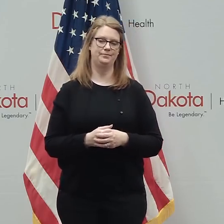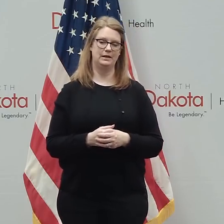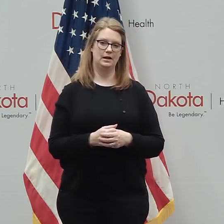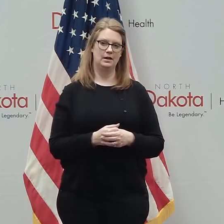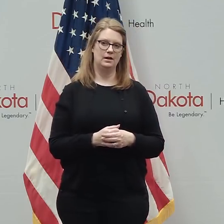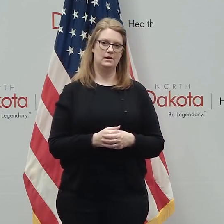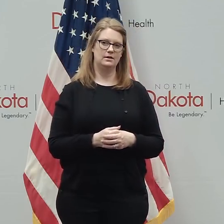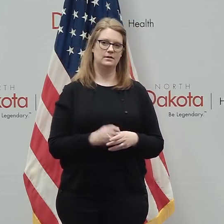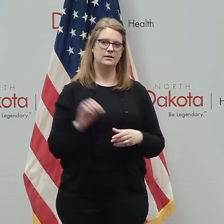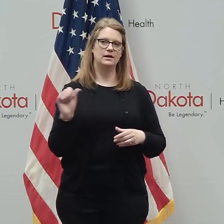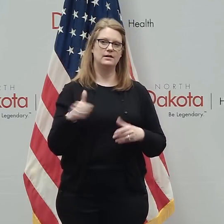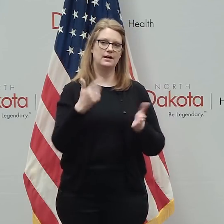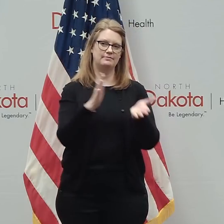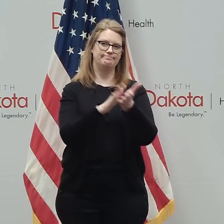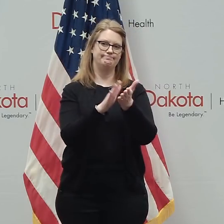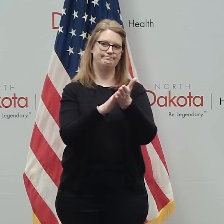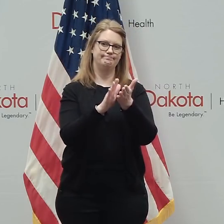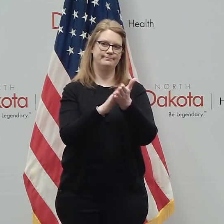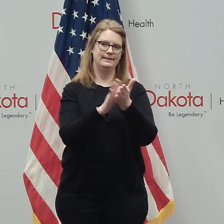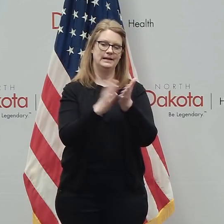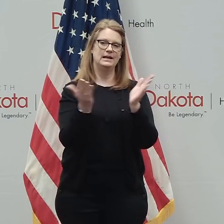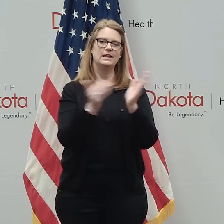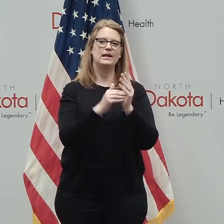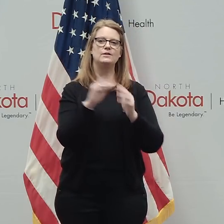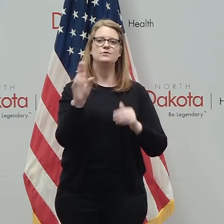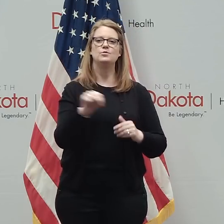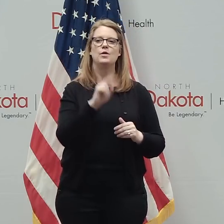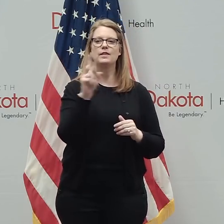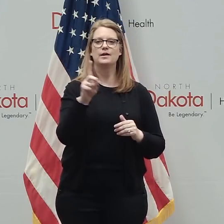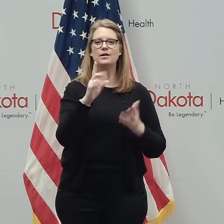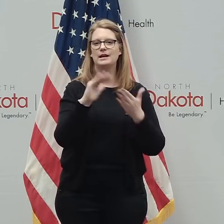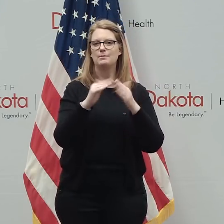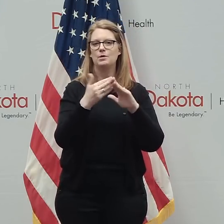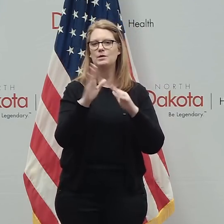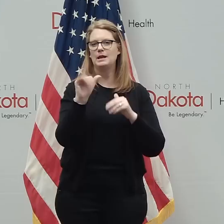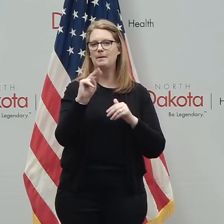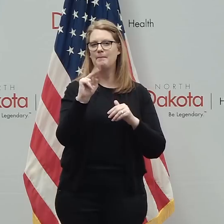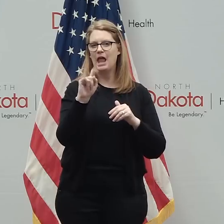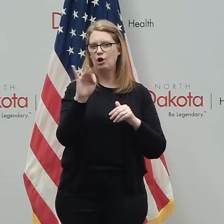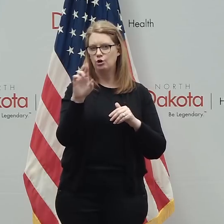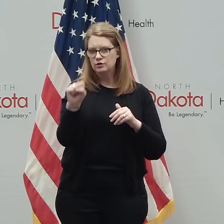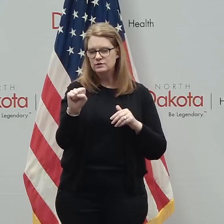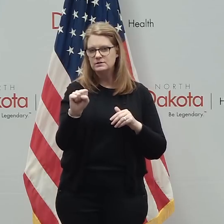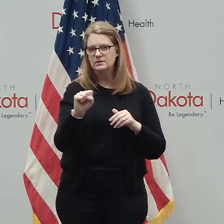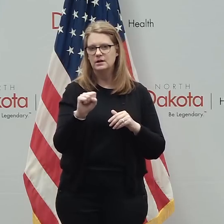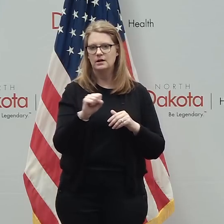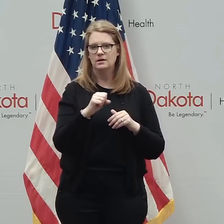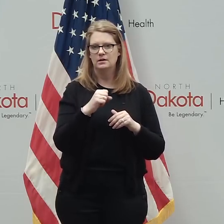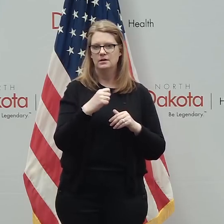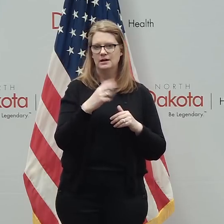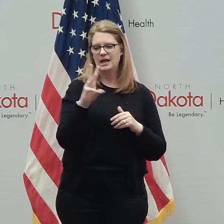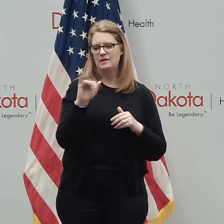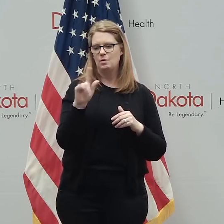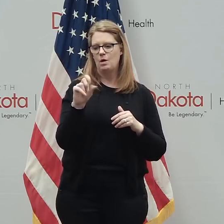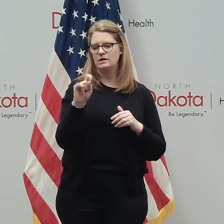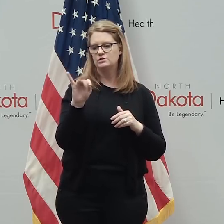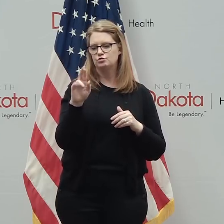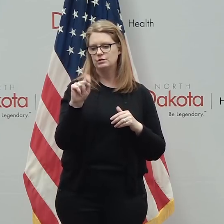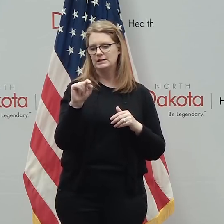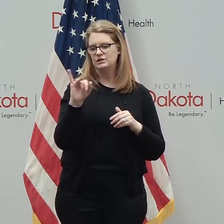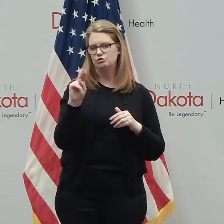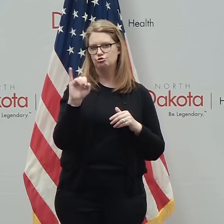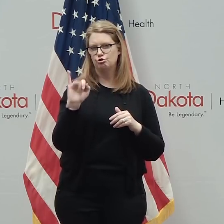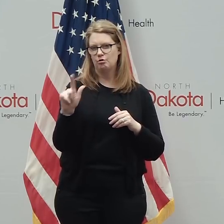another shout out to close out with, again, to North Dakota community bankers. Article just came out in the Wall Street Journal